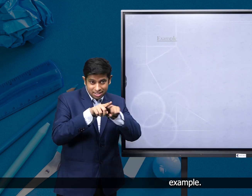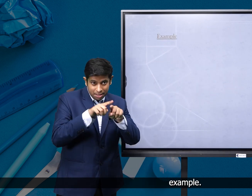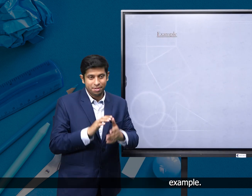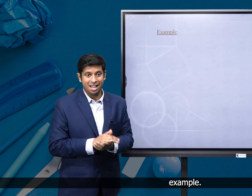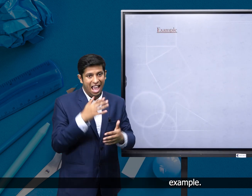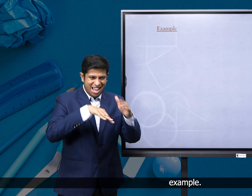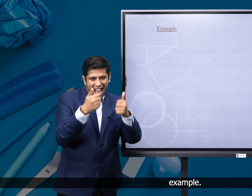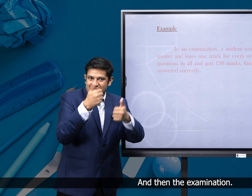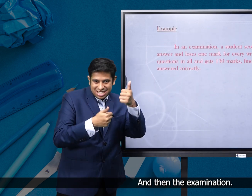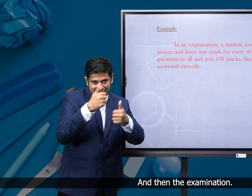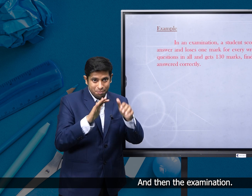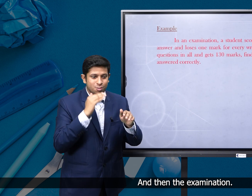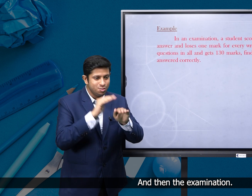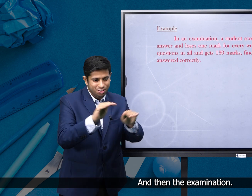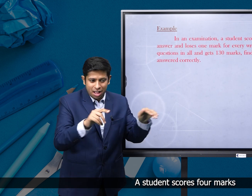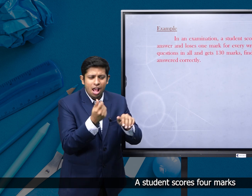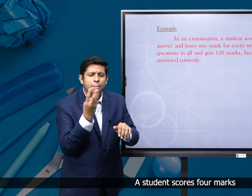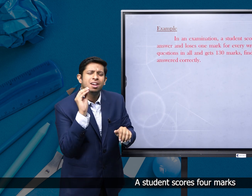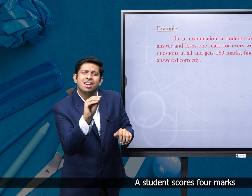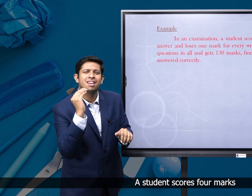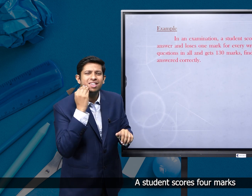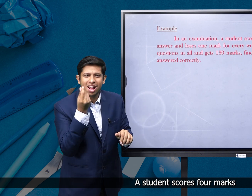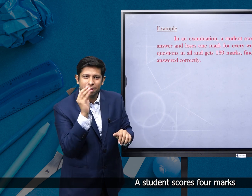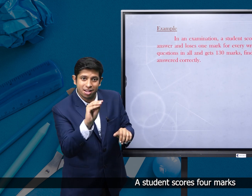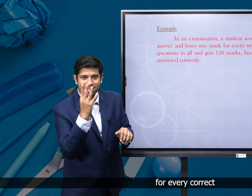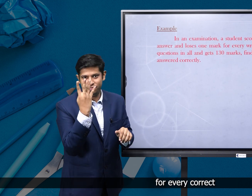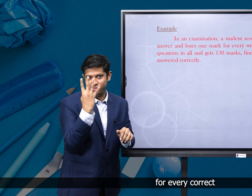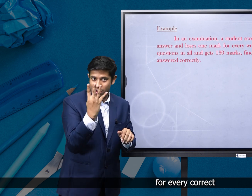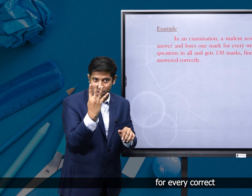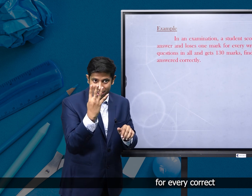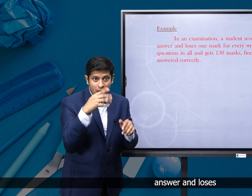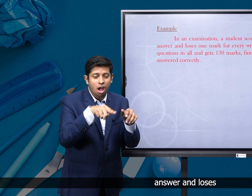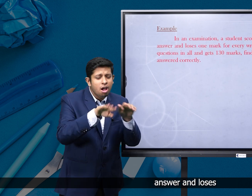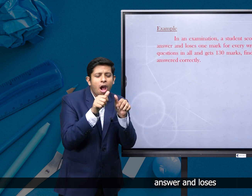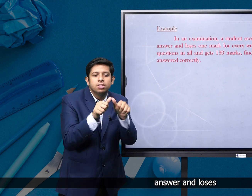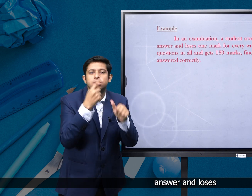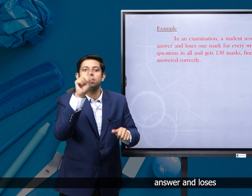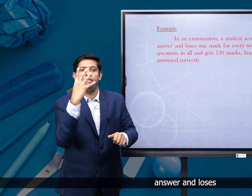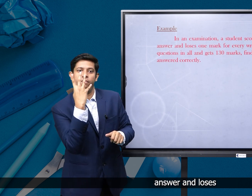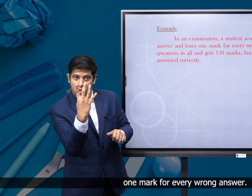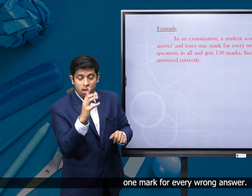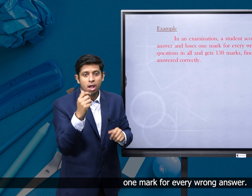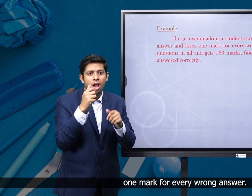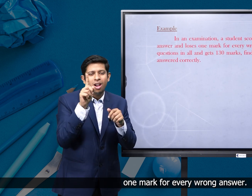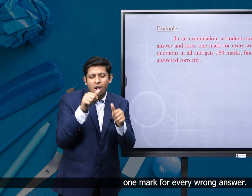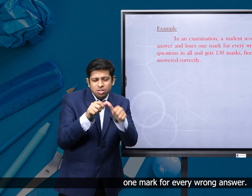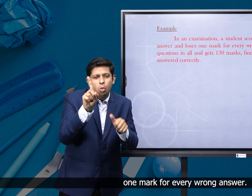Example. In an examination, a student scores 4 marks for every correct answer and loses 1 mark for every wrong